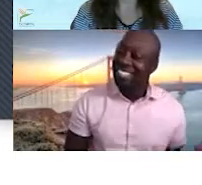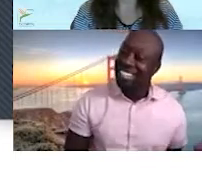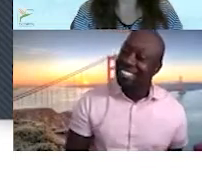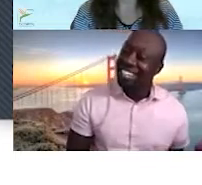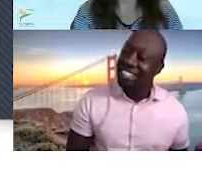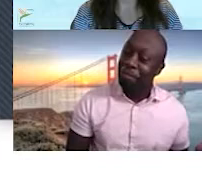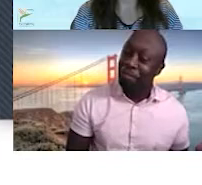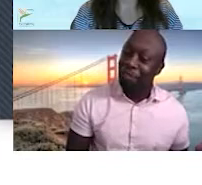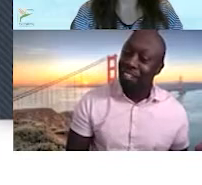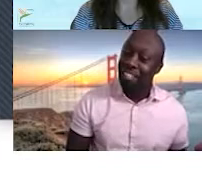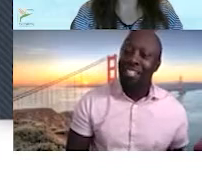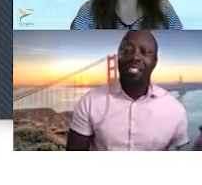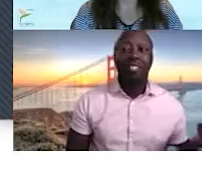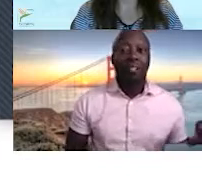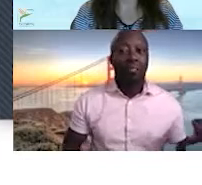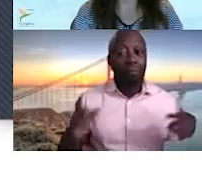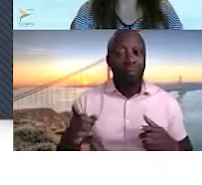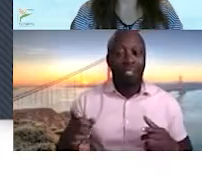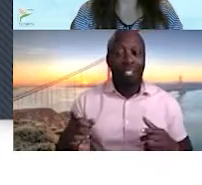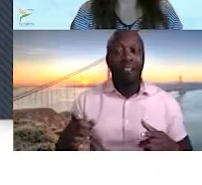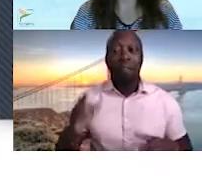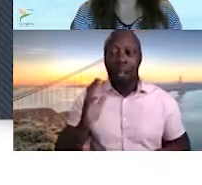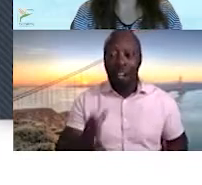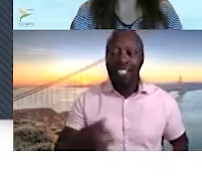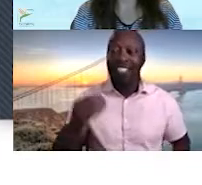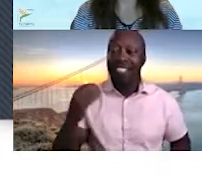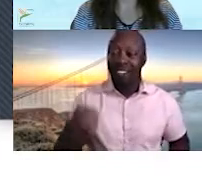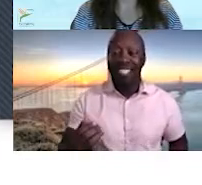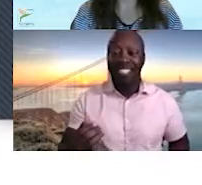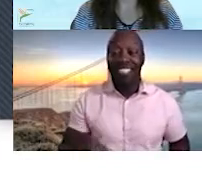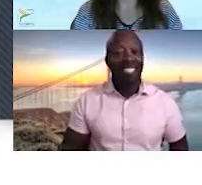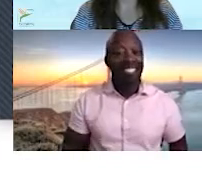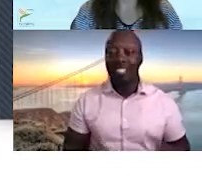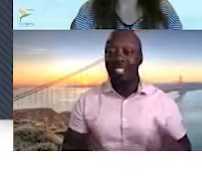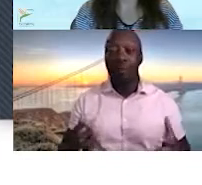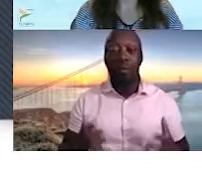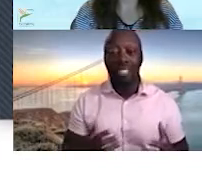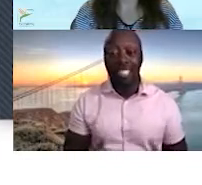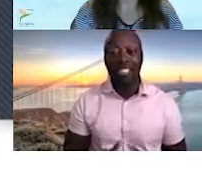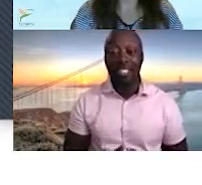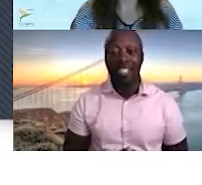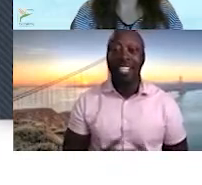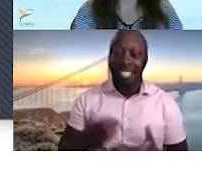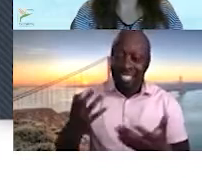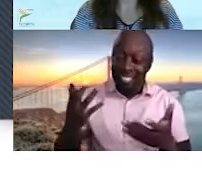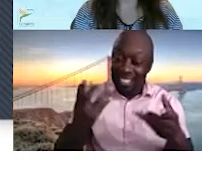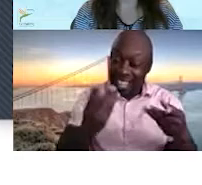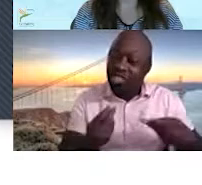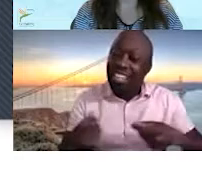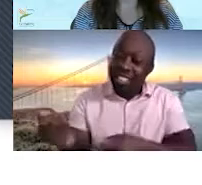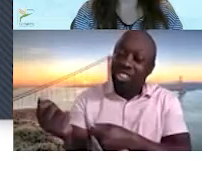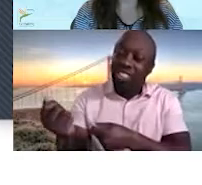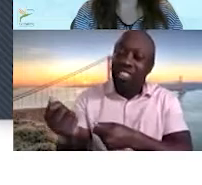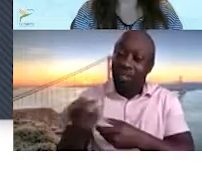get any education before. So remember, parents and guardians, the number one teacher to kind